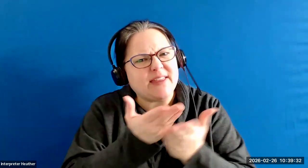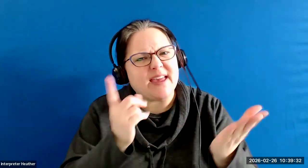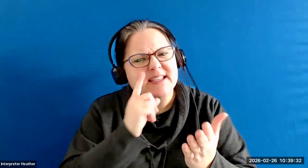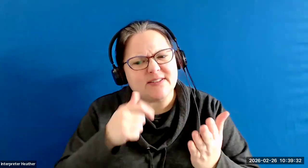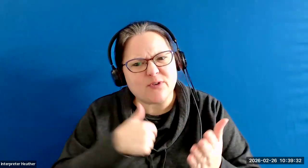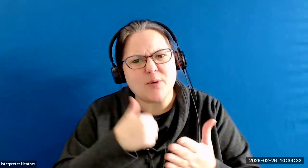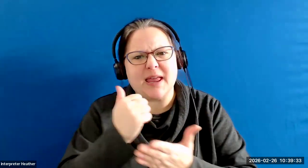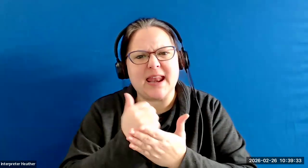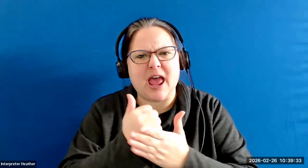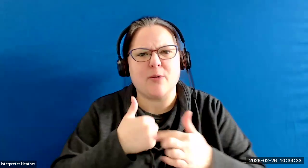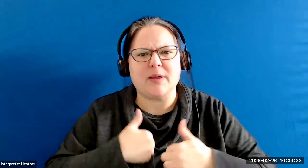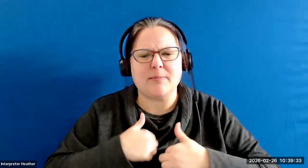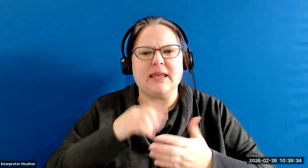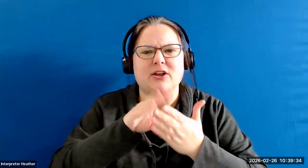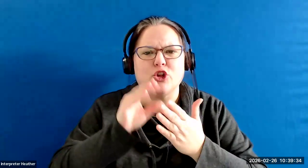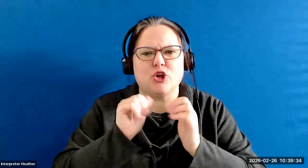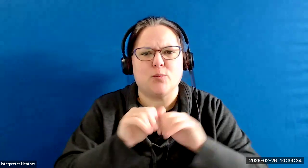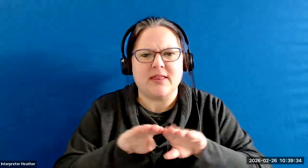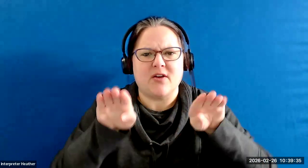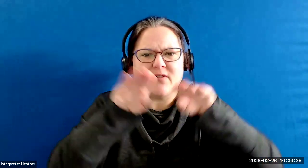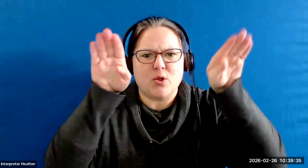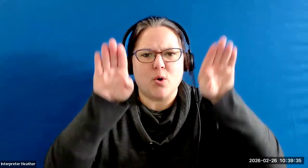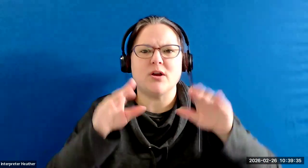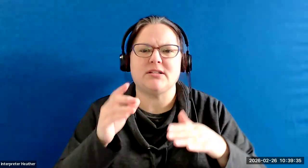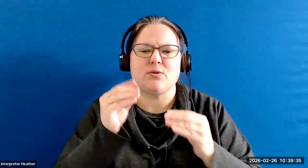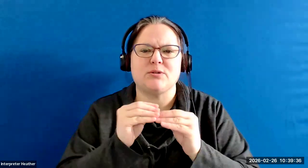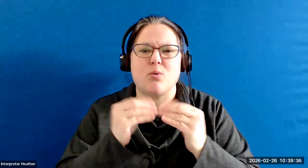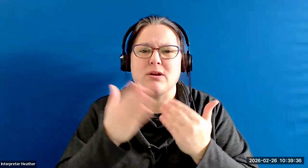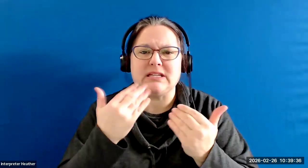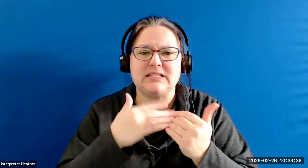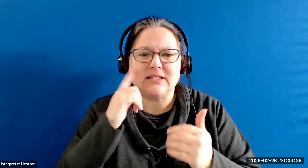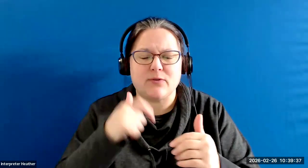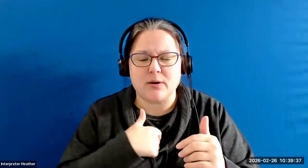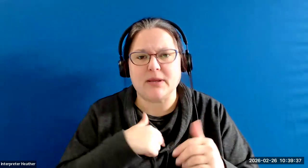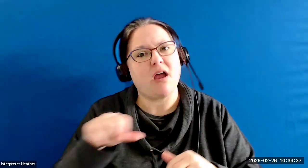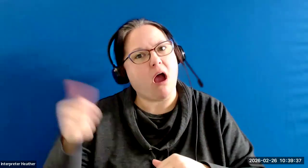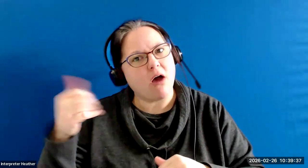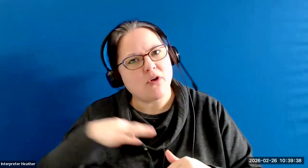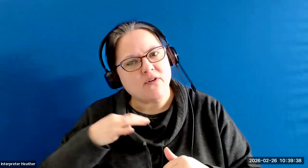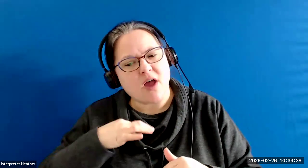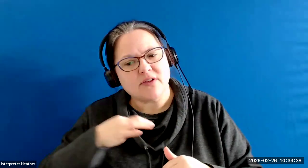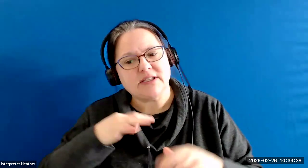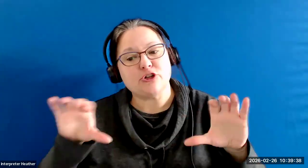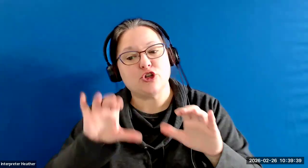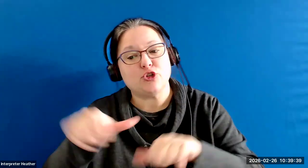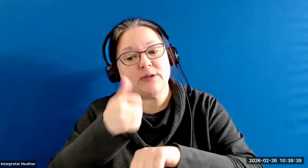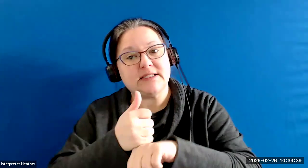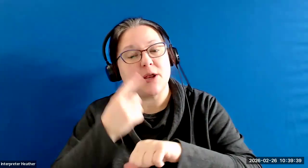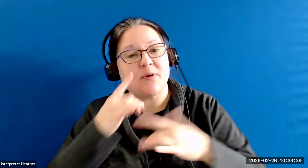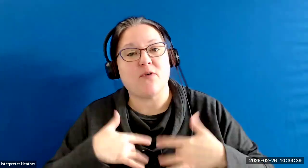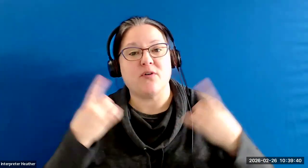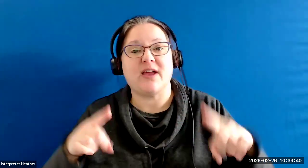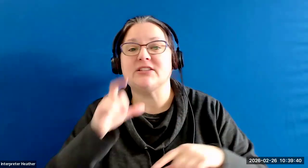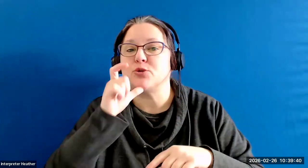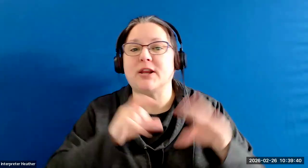go between floors in our building with greater ease. Other volunteers are doing setup at events, so I don't